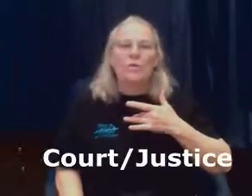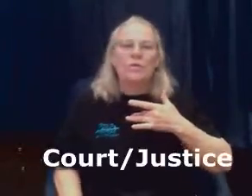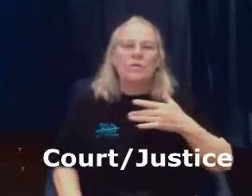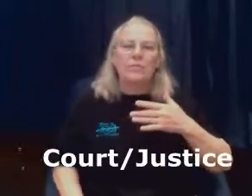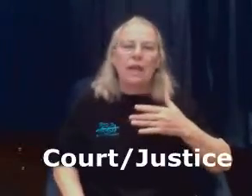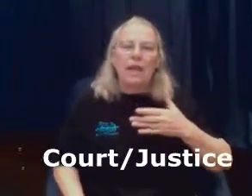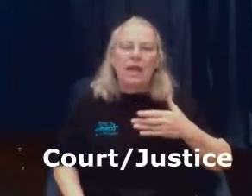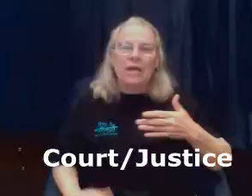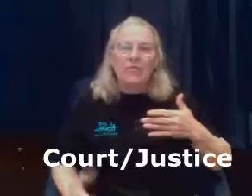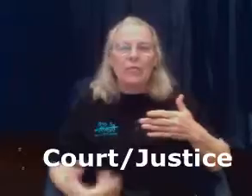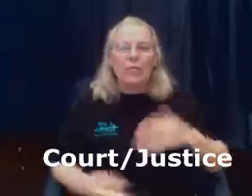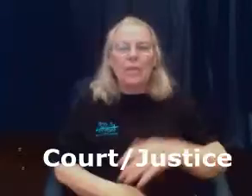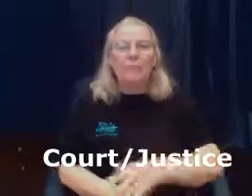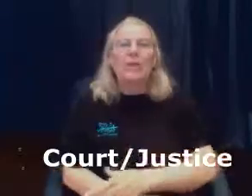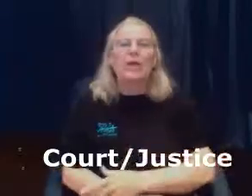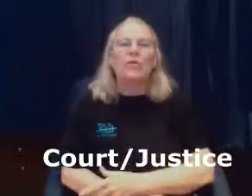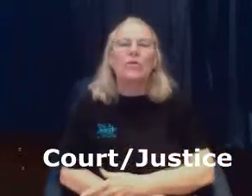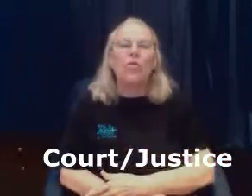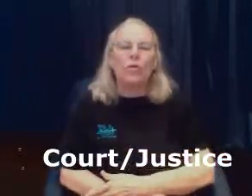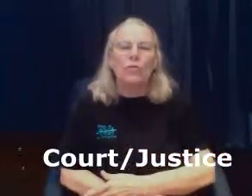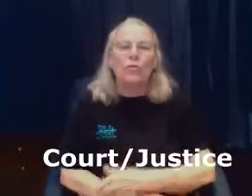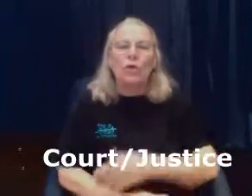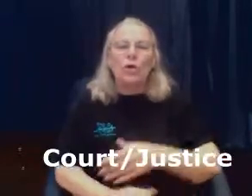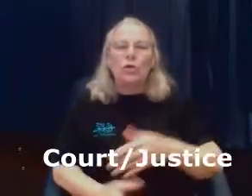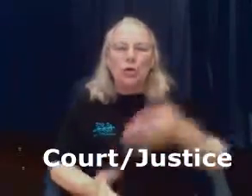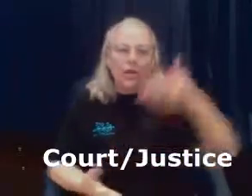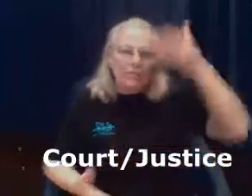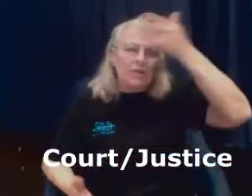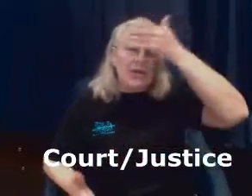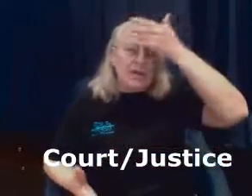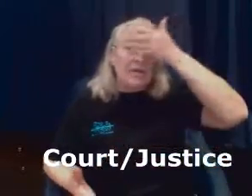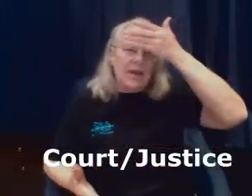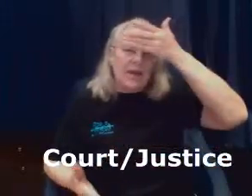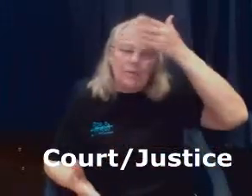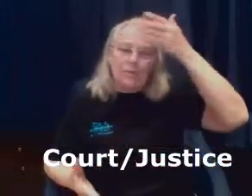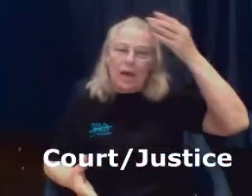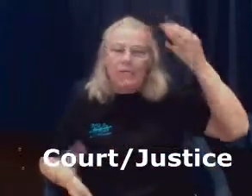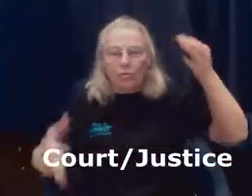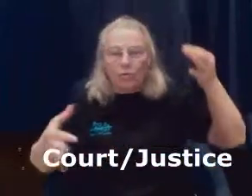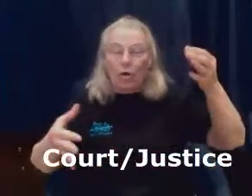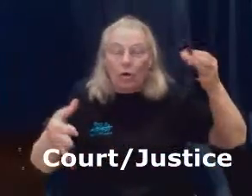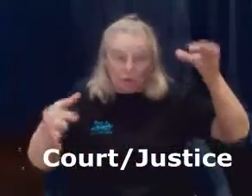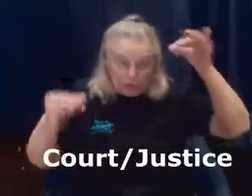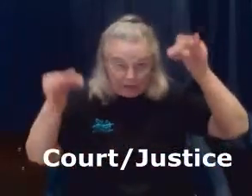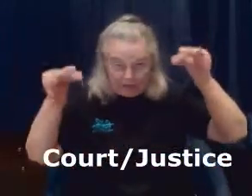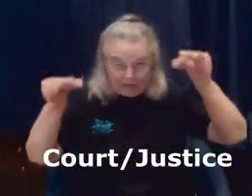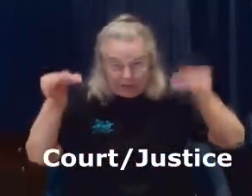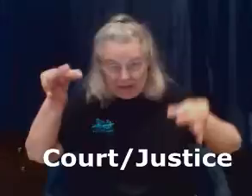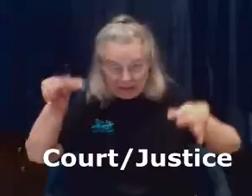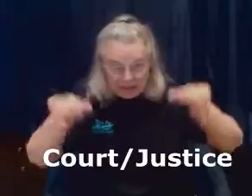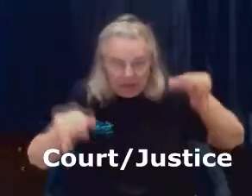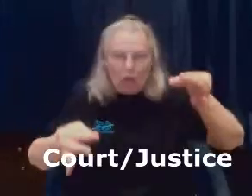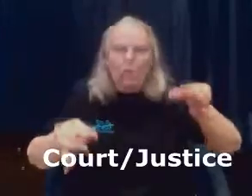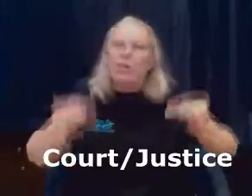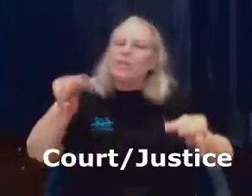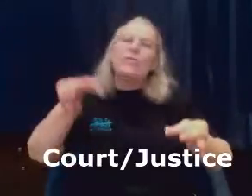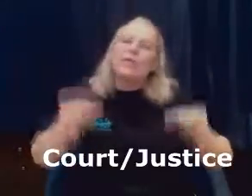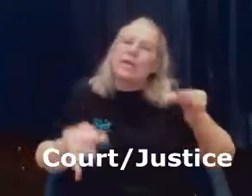Courts. If you remember in the courtroom, you have the lady that has the blindfold on and she has the scales. Well, if you think of